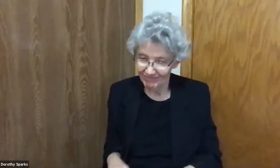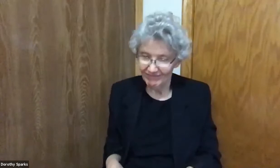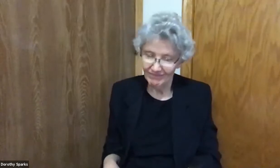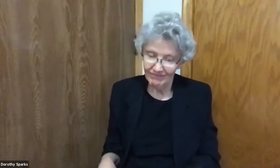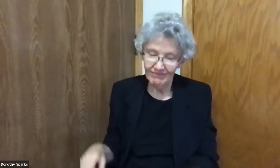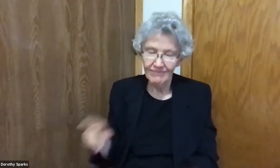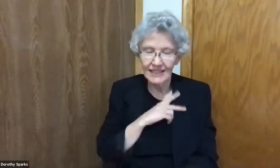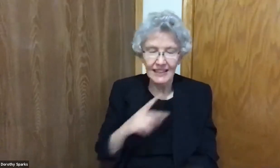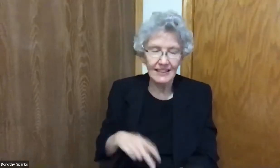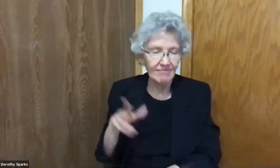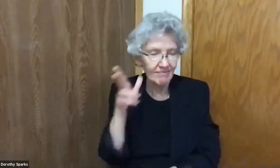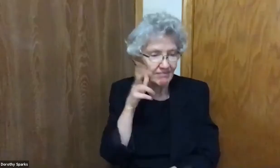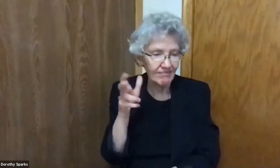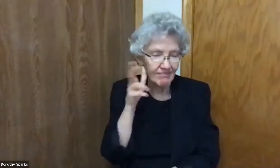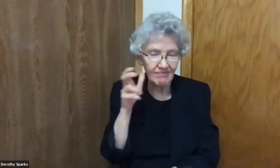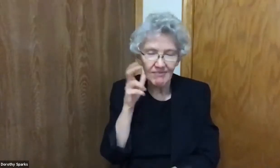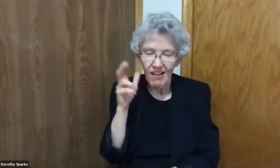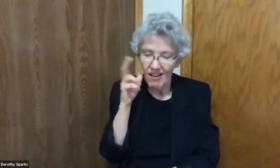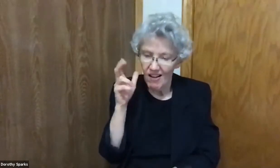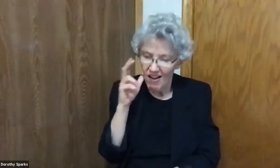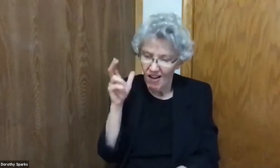Jehudi began to read from the scroll.